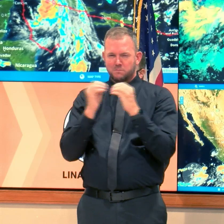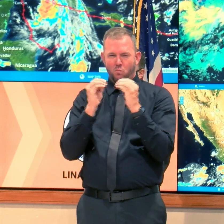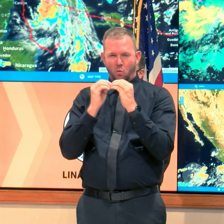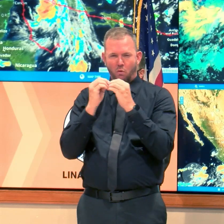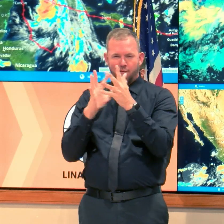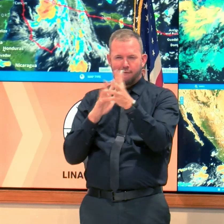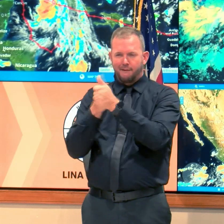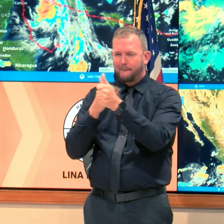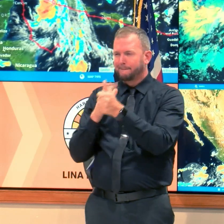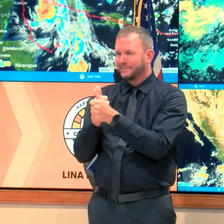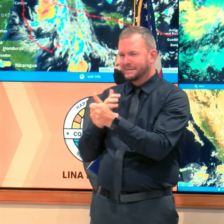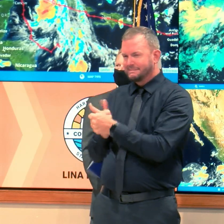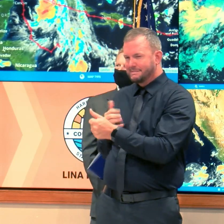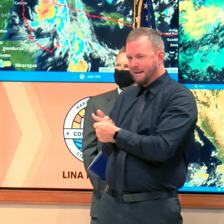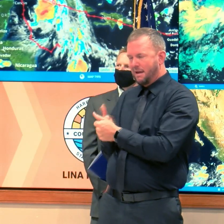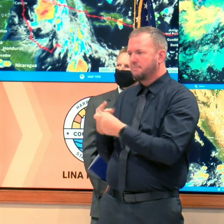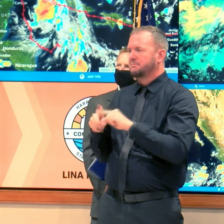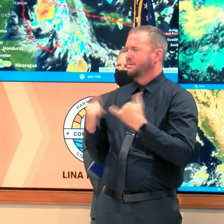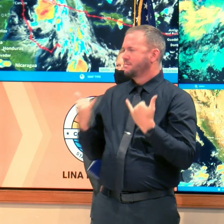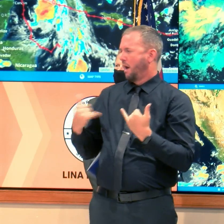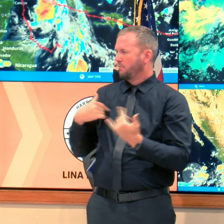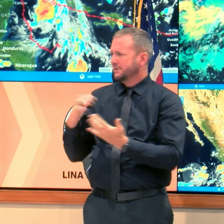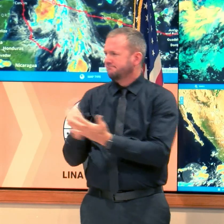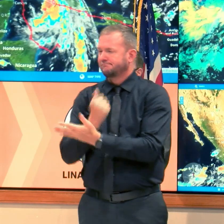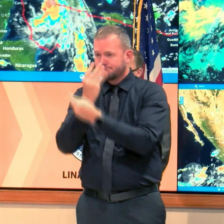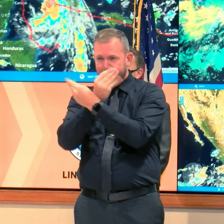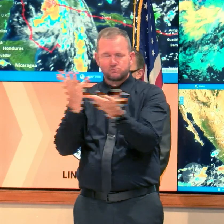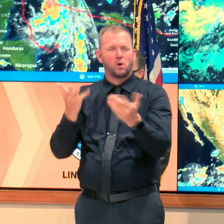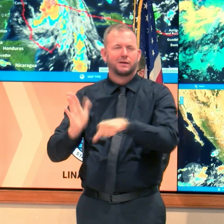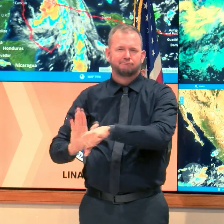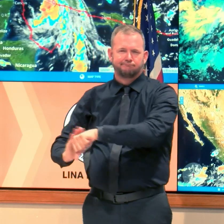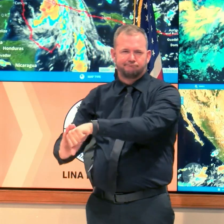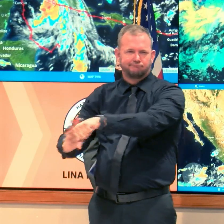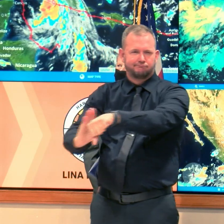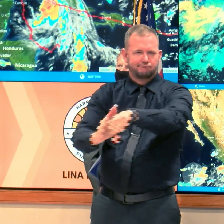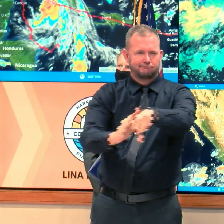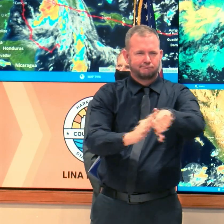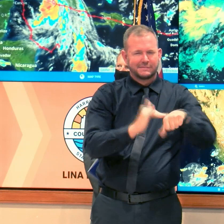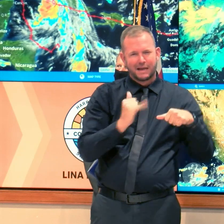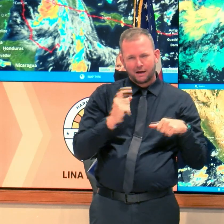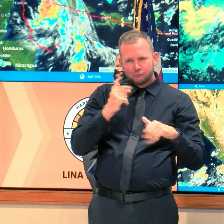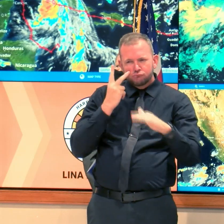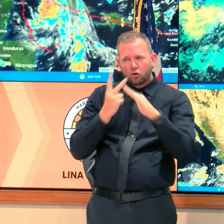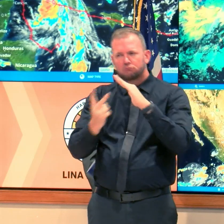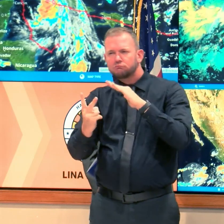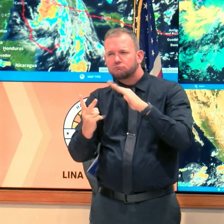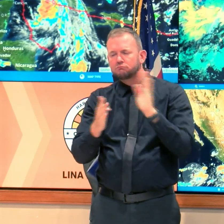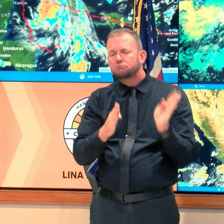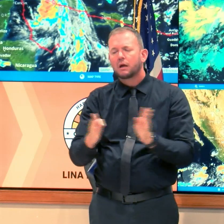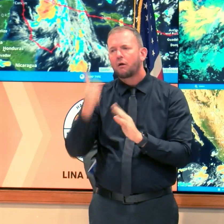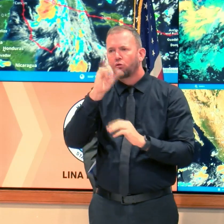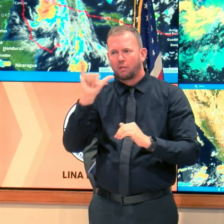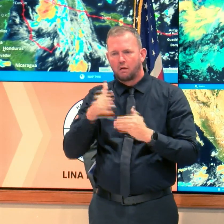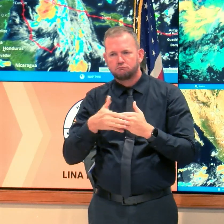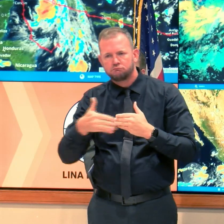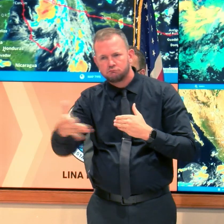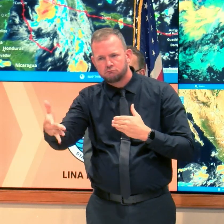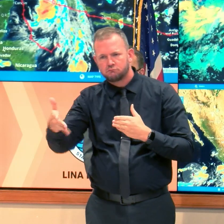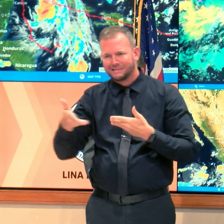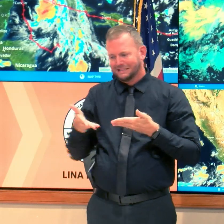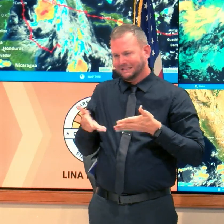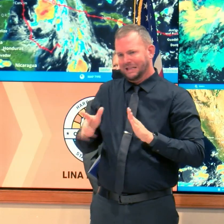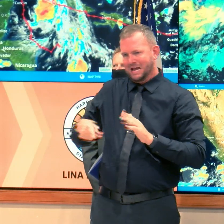aware of that, such that from coming along those areas, that we allow them an access